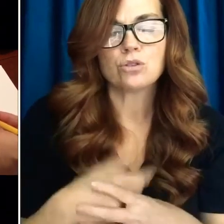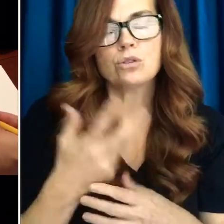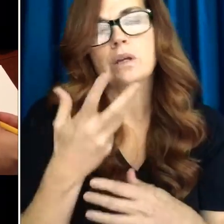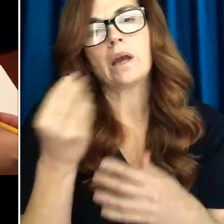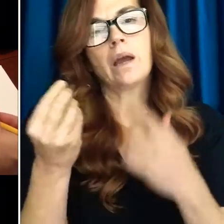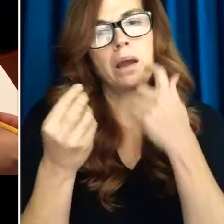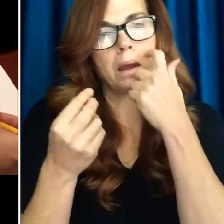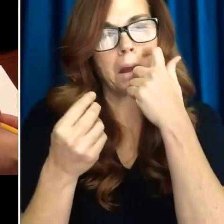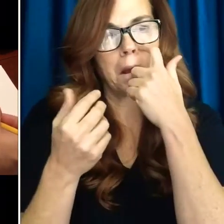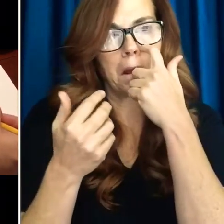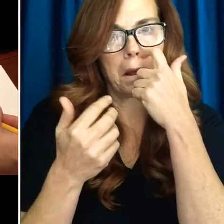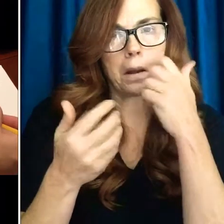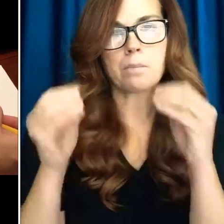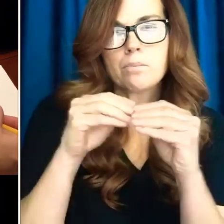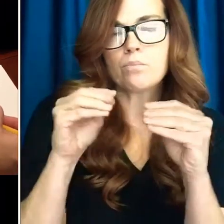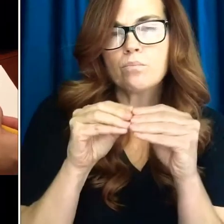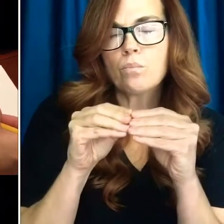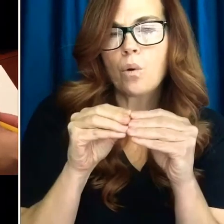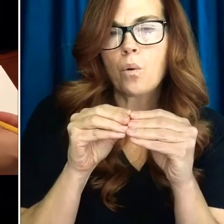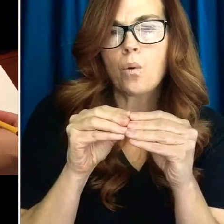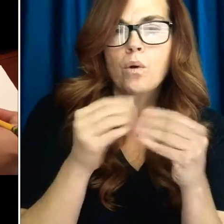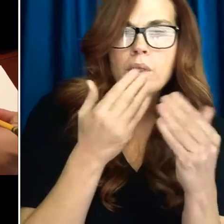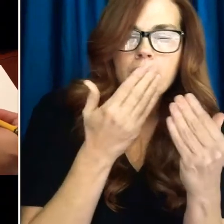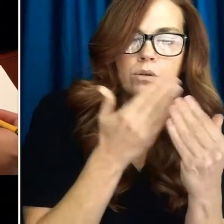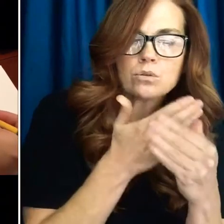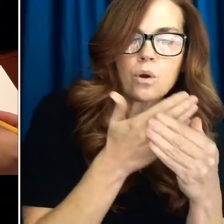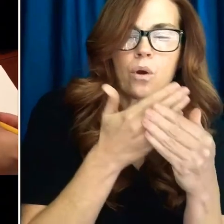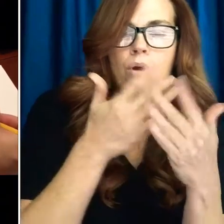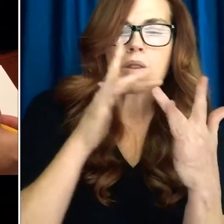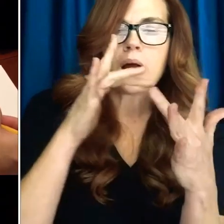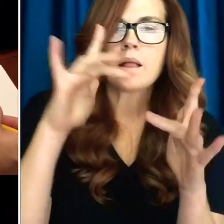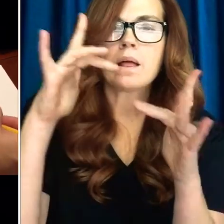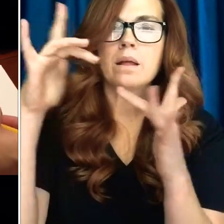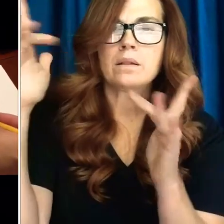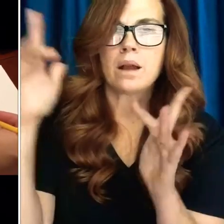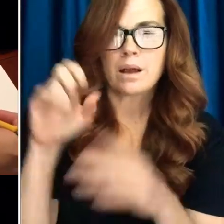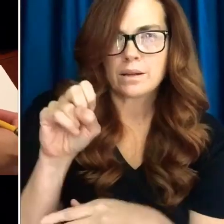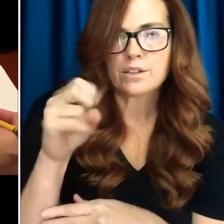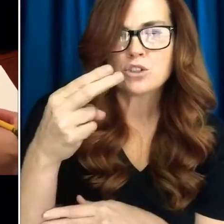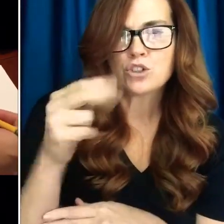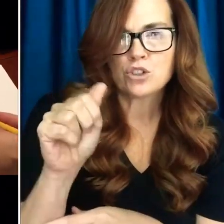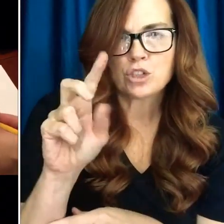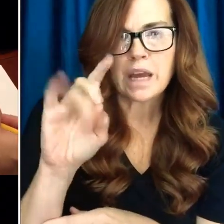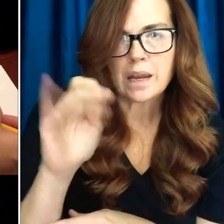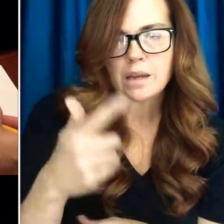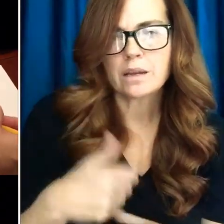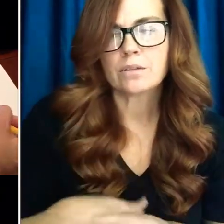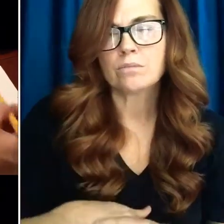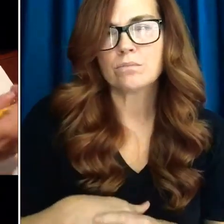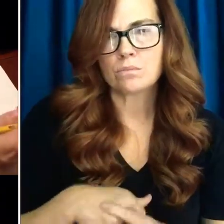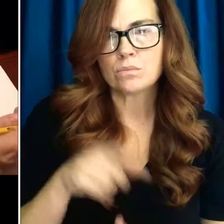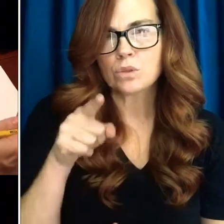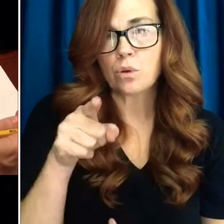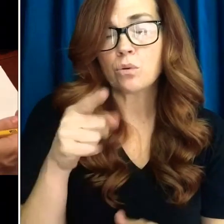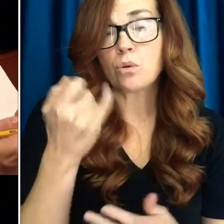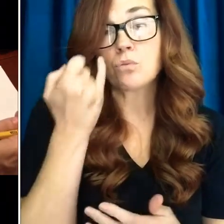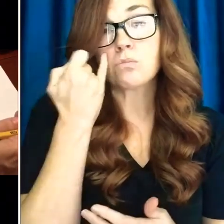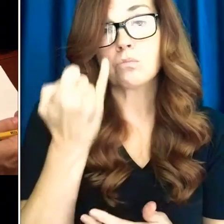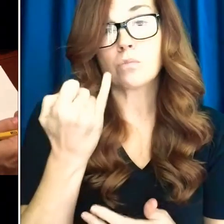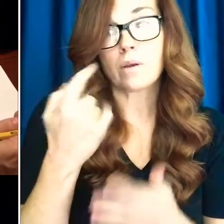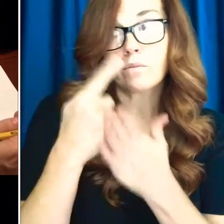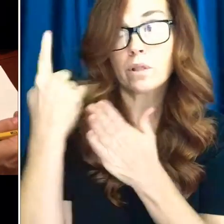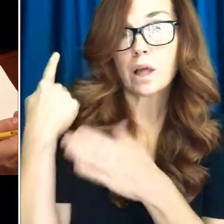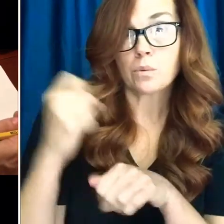you guys can also use the eye that you drew as a reference if you were comfortable with it. So remember that